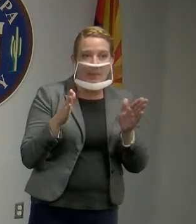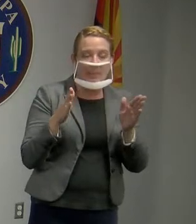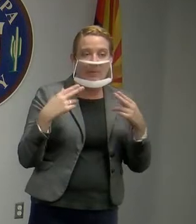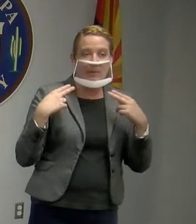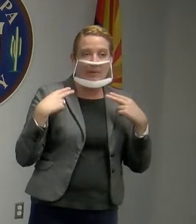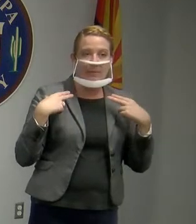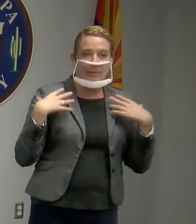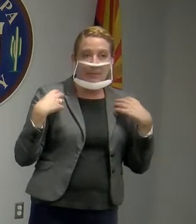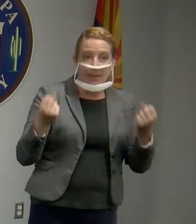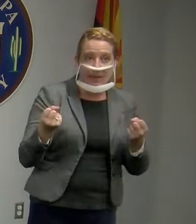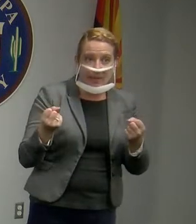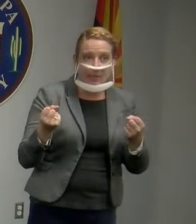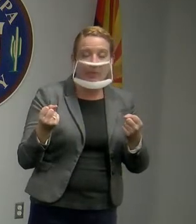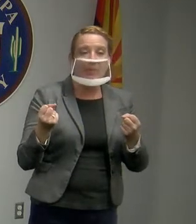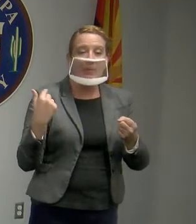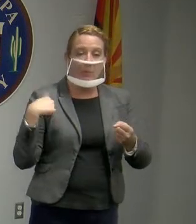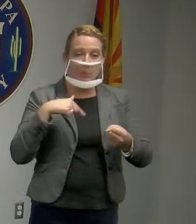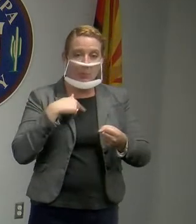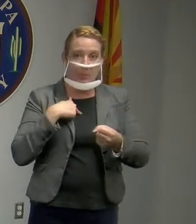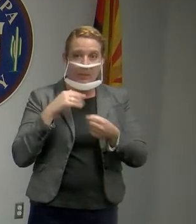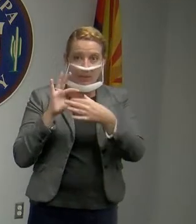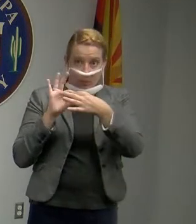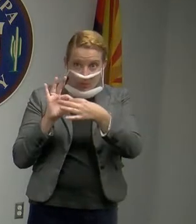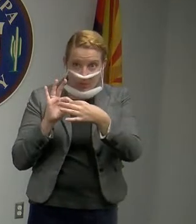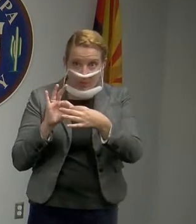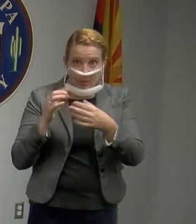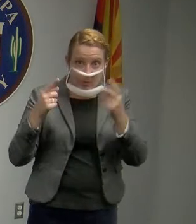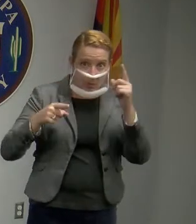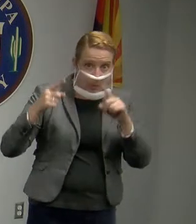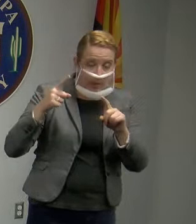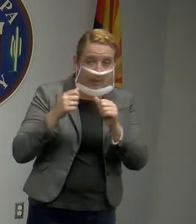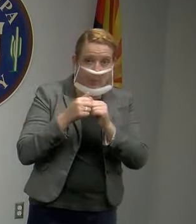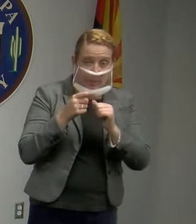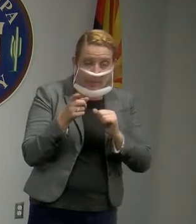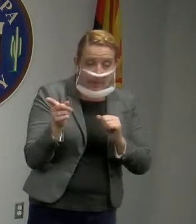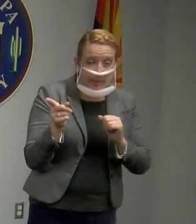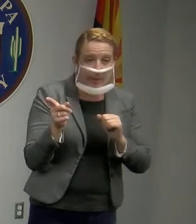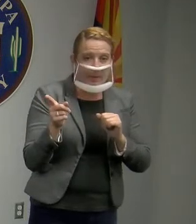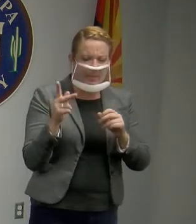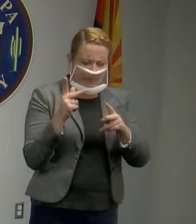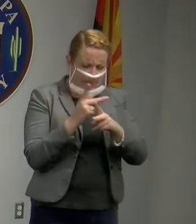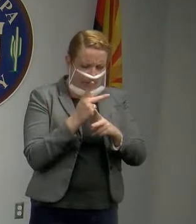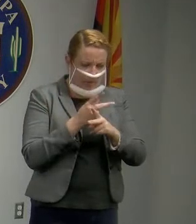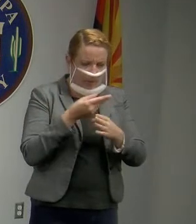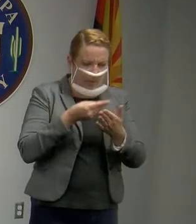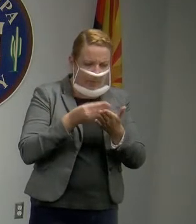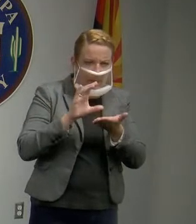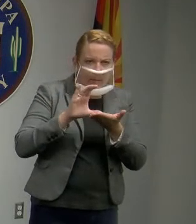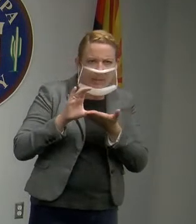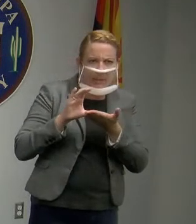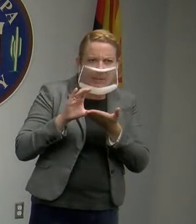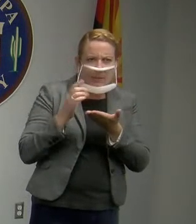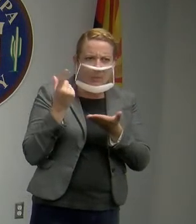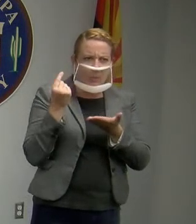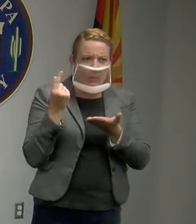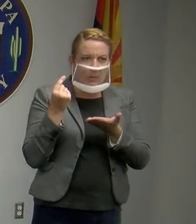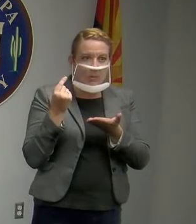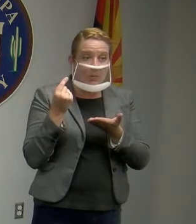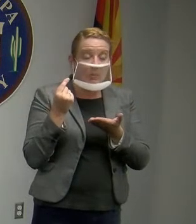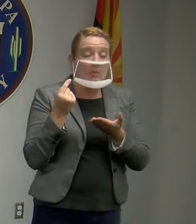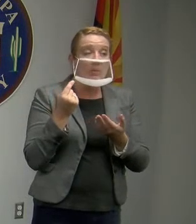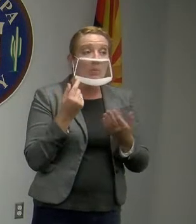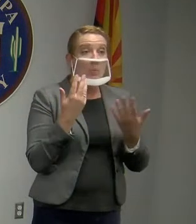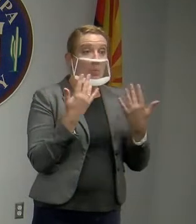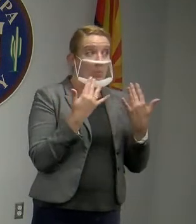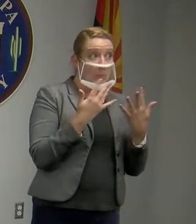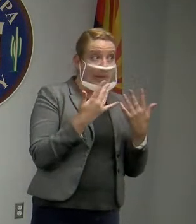Services. So in coordination with them, what are we going to do with this? Is the state going to come in and help cities and